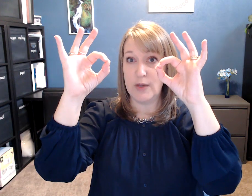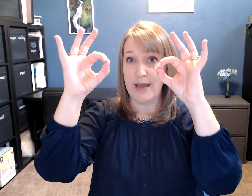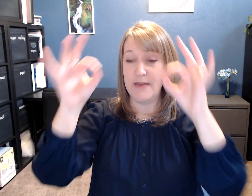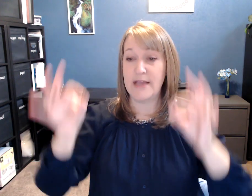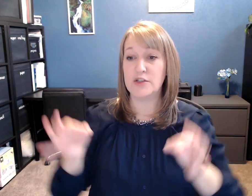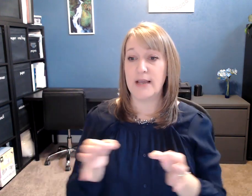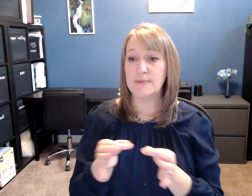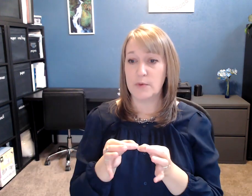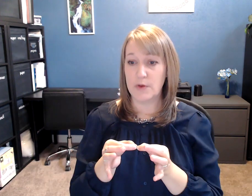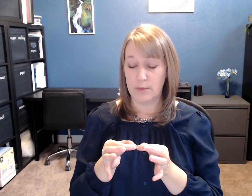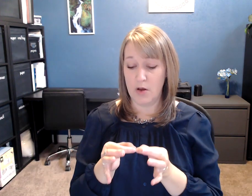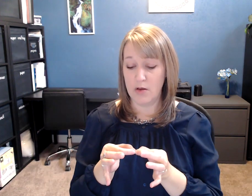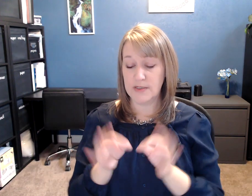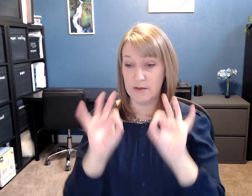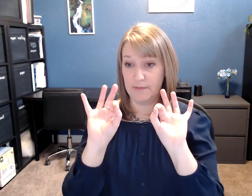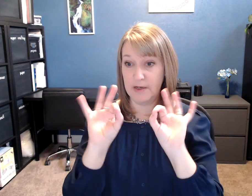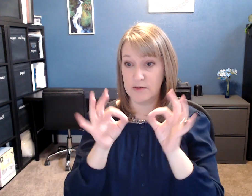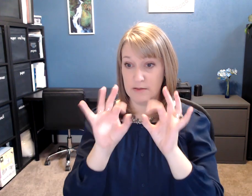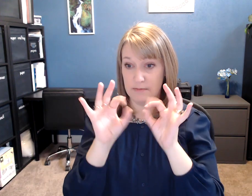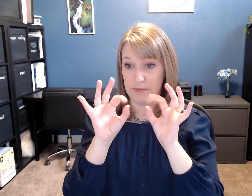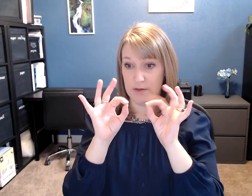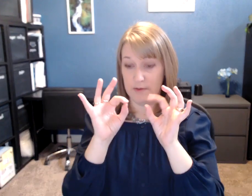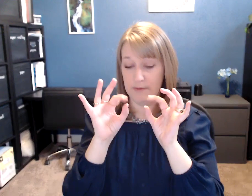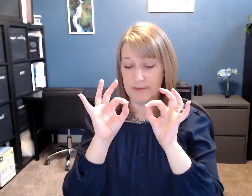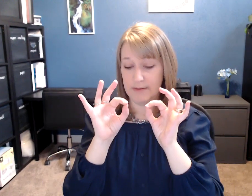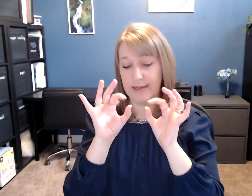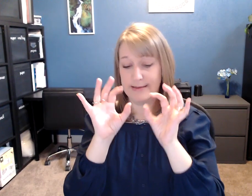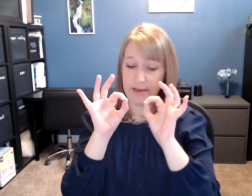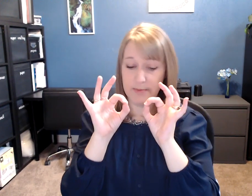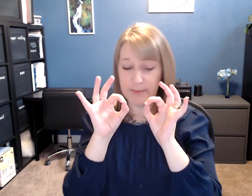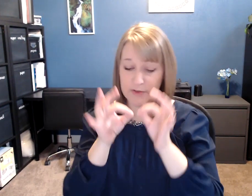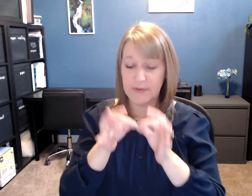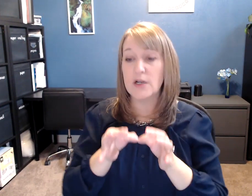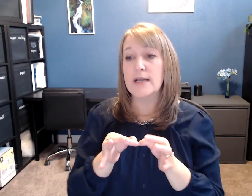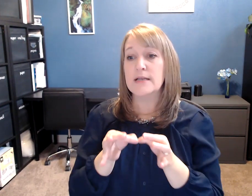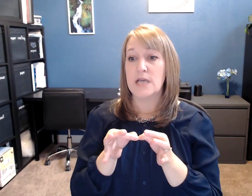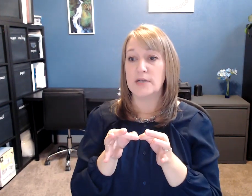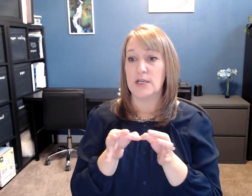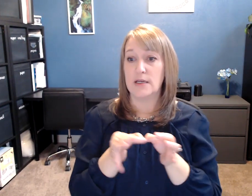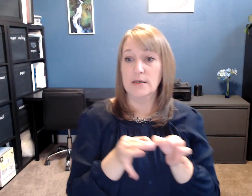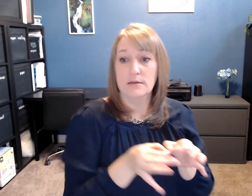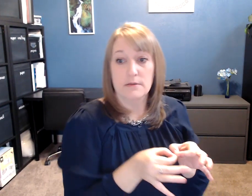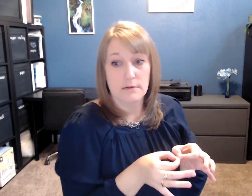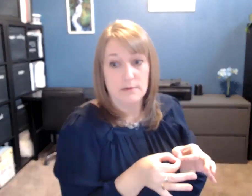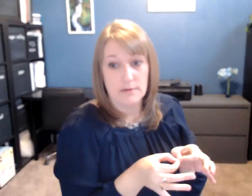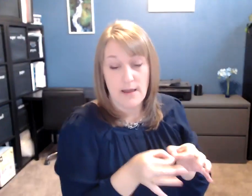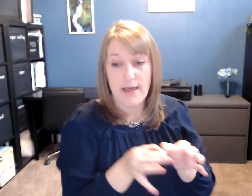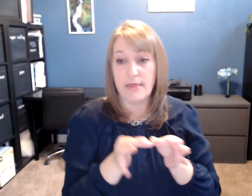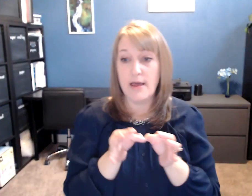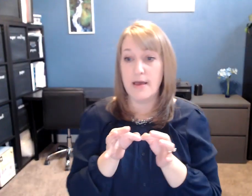F hand shapes with your palms, your fingers, your, I guess, thumb and first finger touching. And